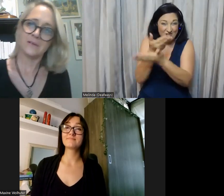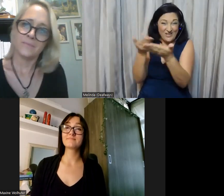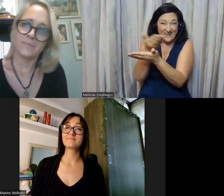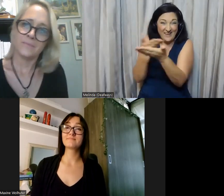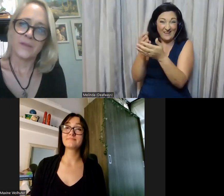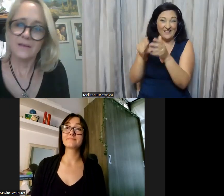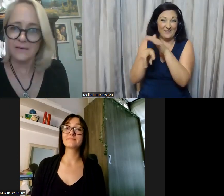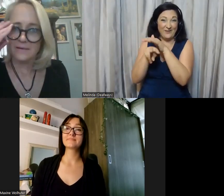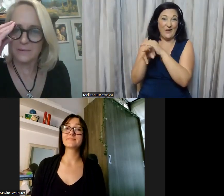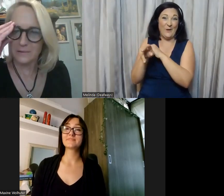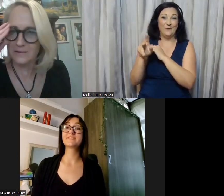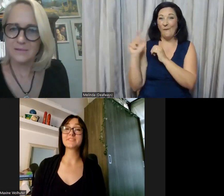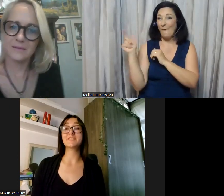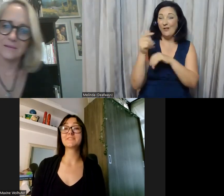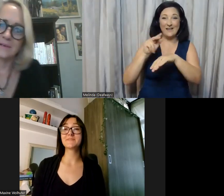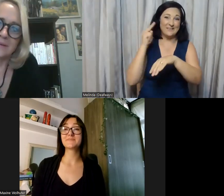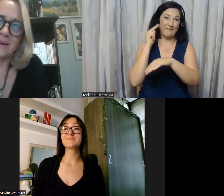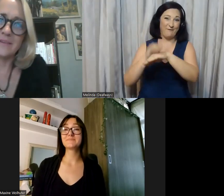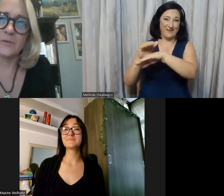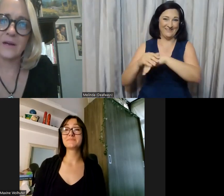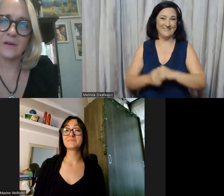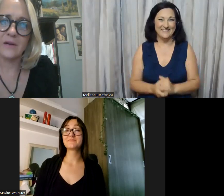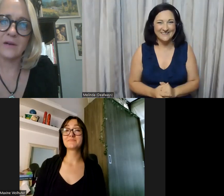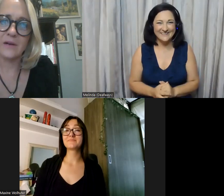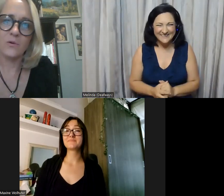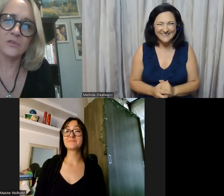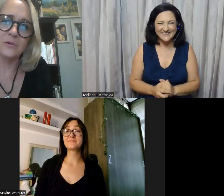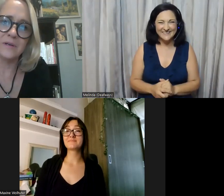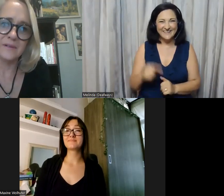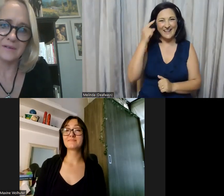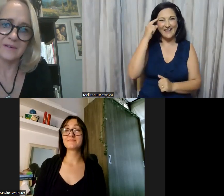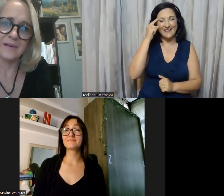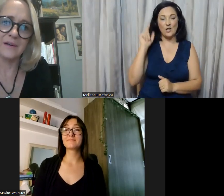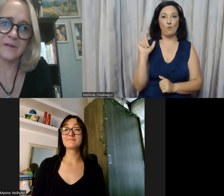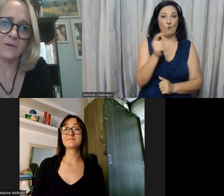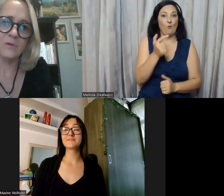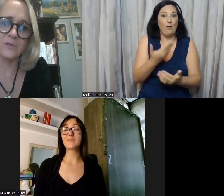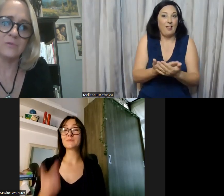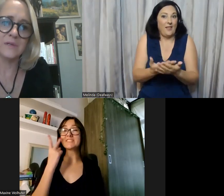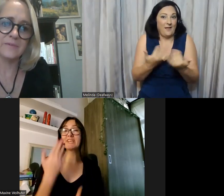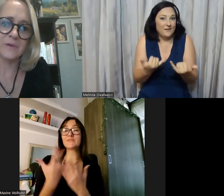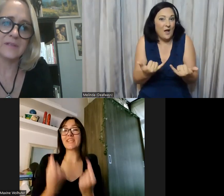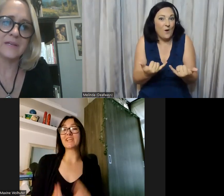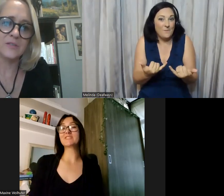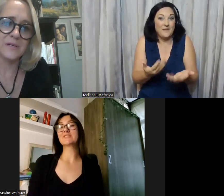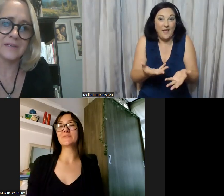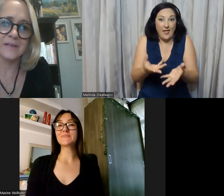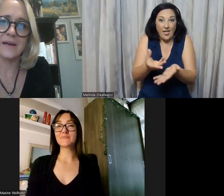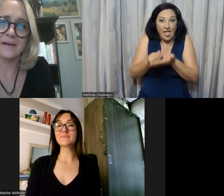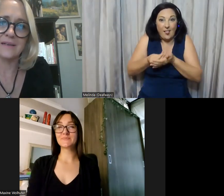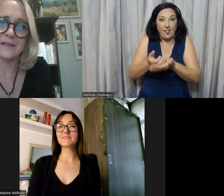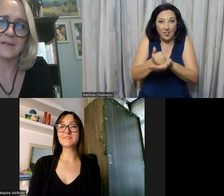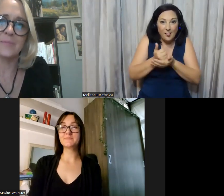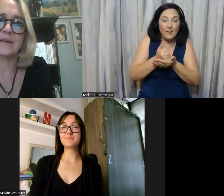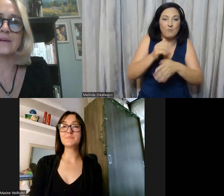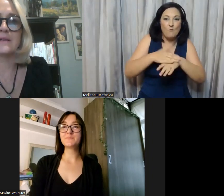can now share the video for all her deaf friends. Yeah, I think we can all do with. Yeah, we can all do with networking